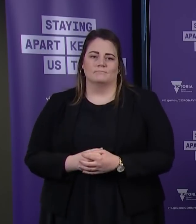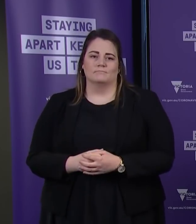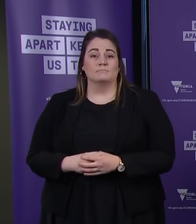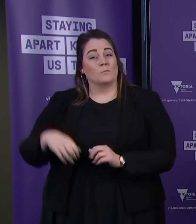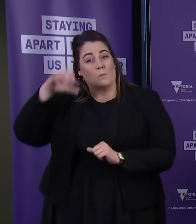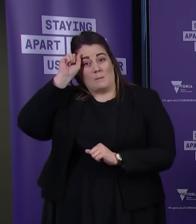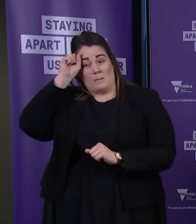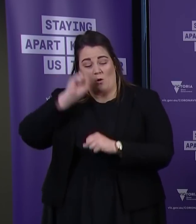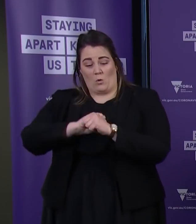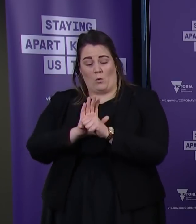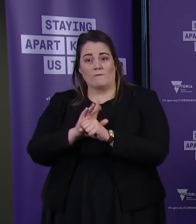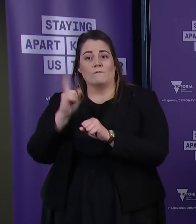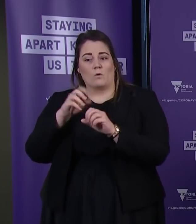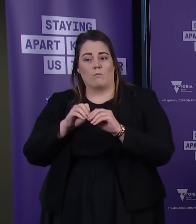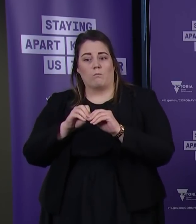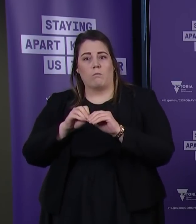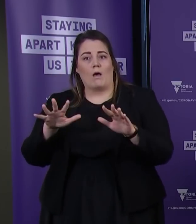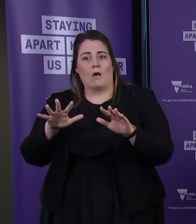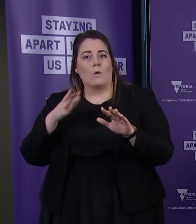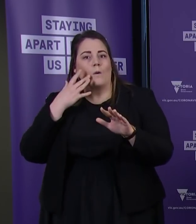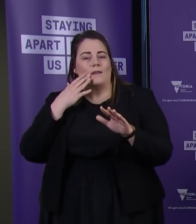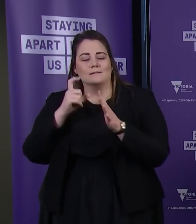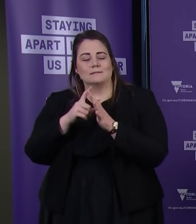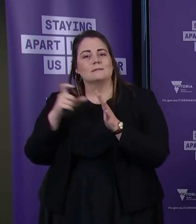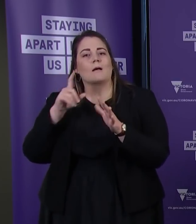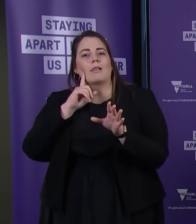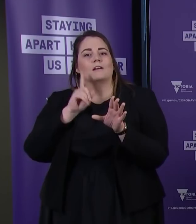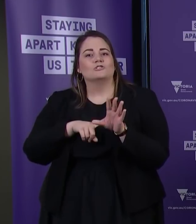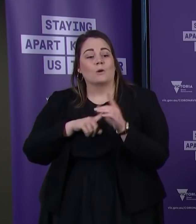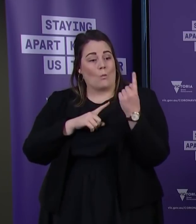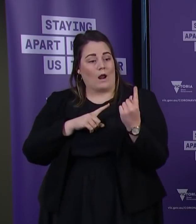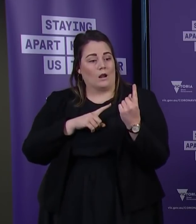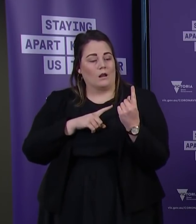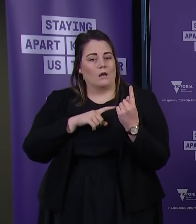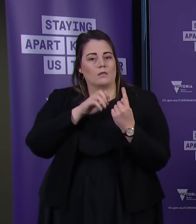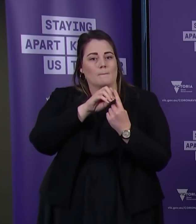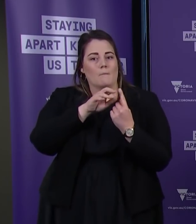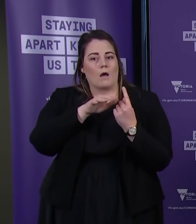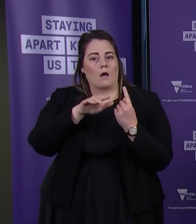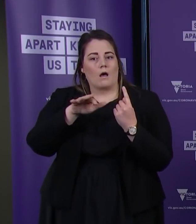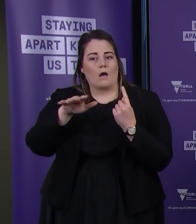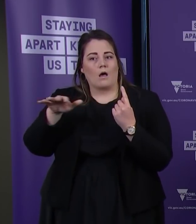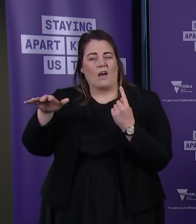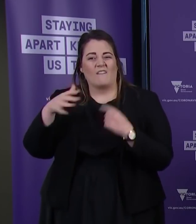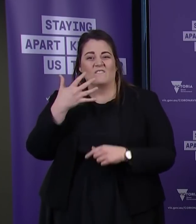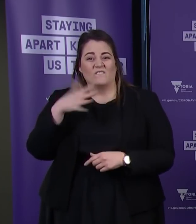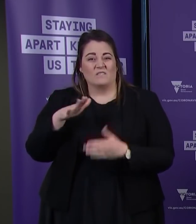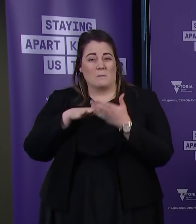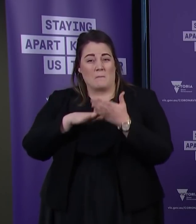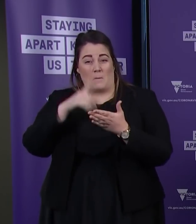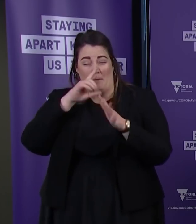single person in December last year, and we're now at 50 million cases globally. And so we always have to